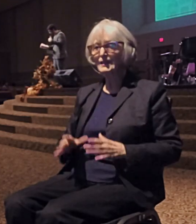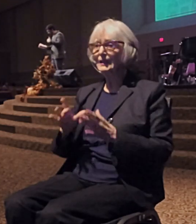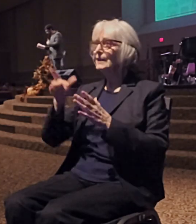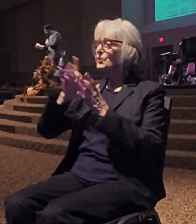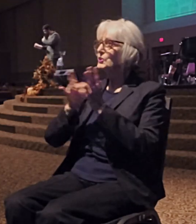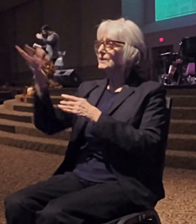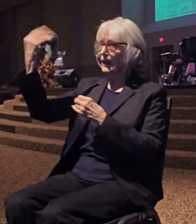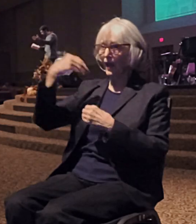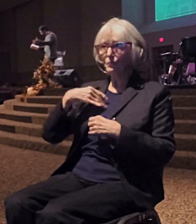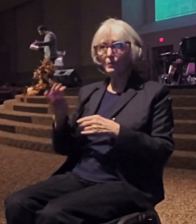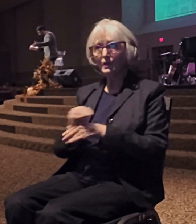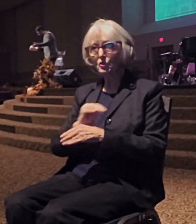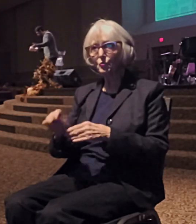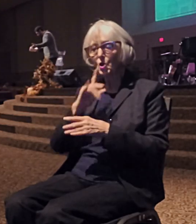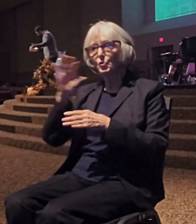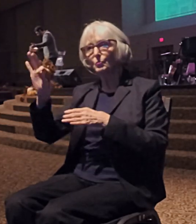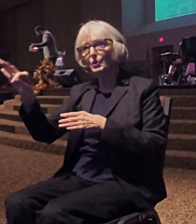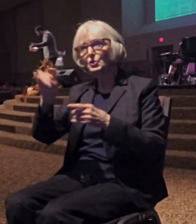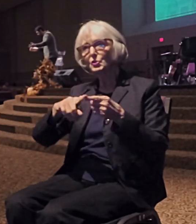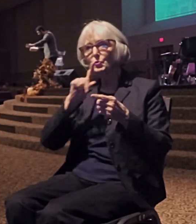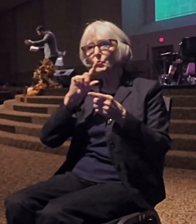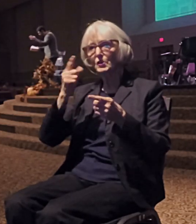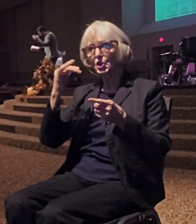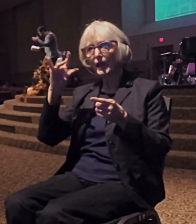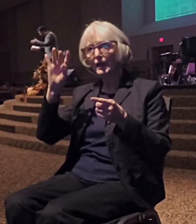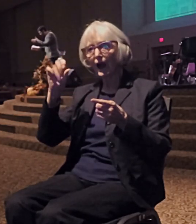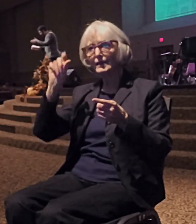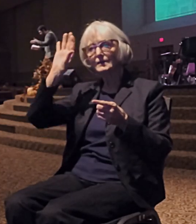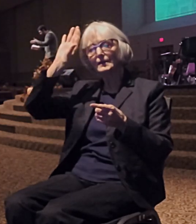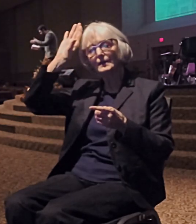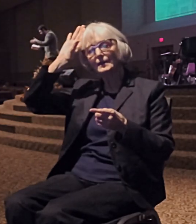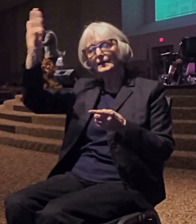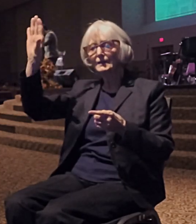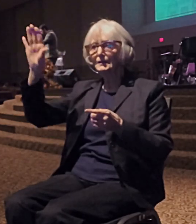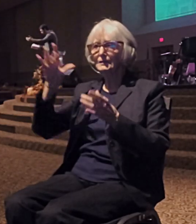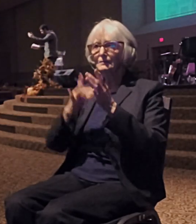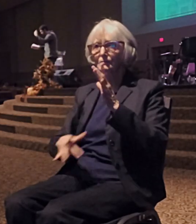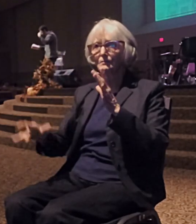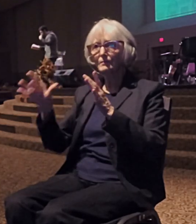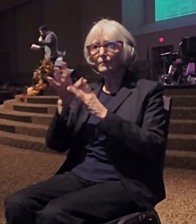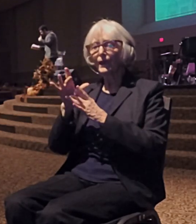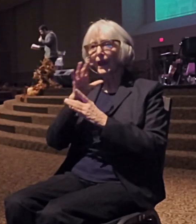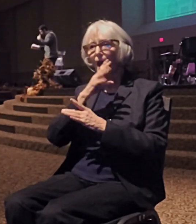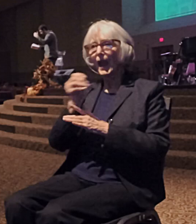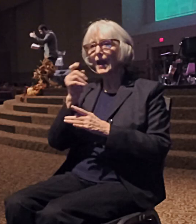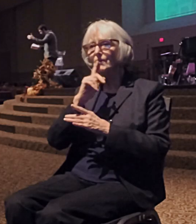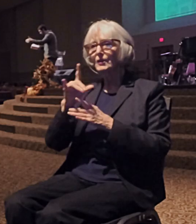to the Gentiles the unfathomable riches of Christ, and to bring to light what is the